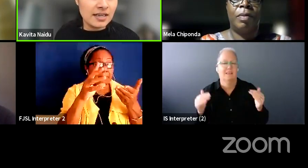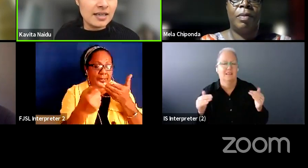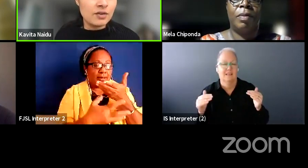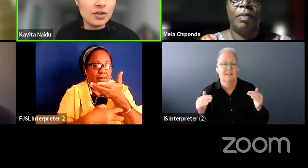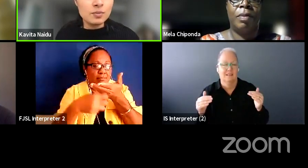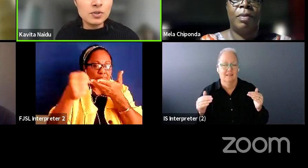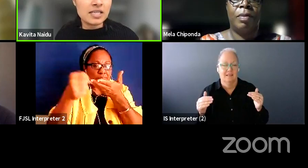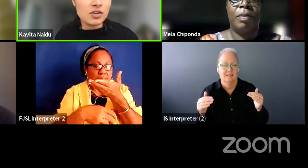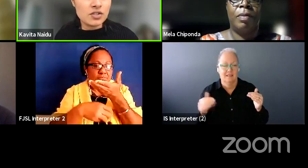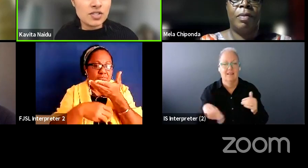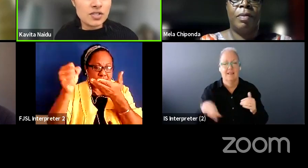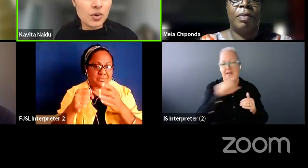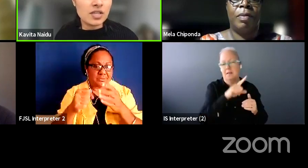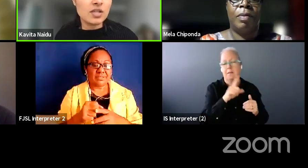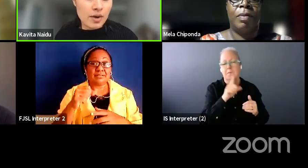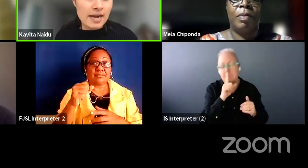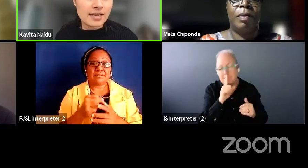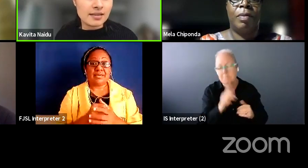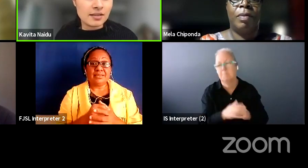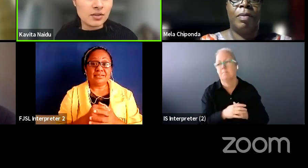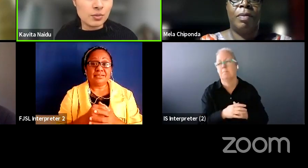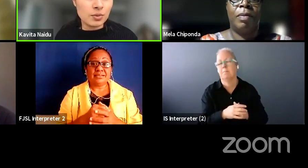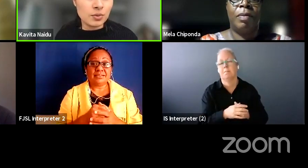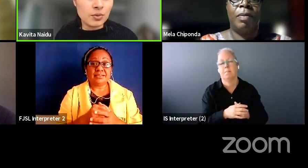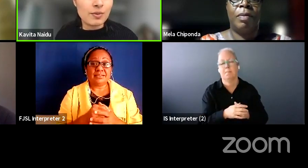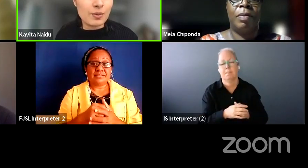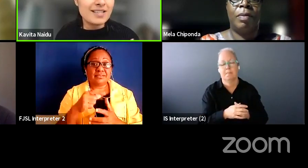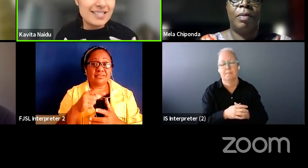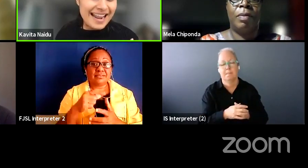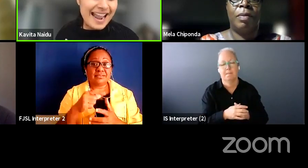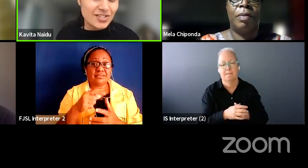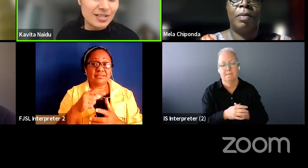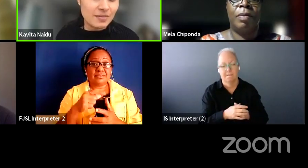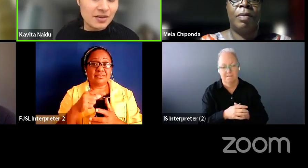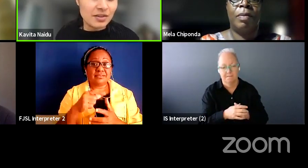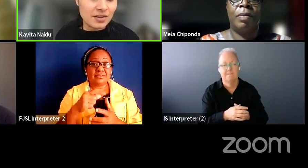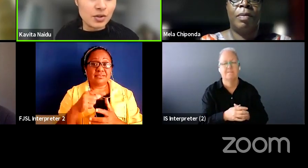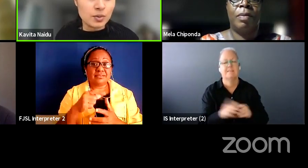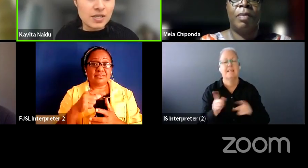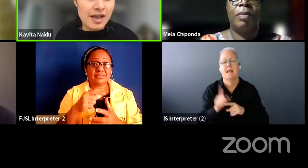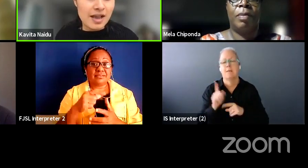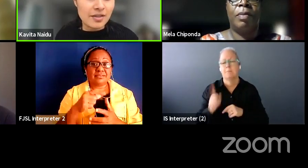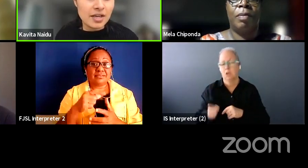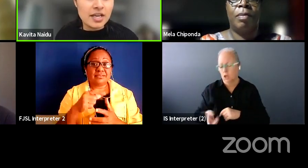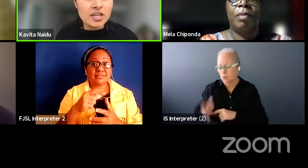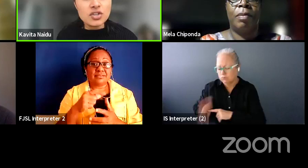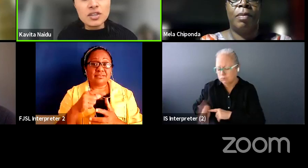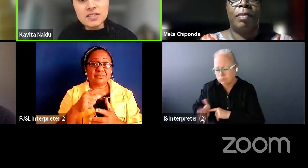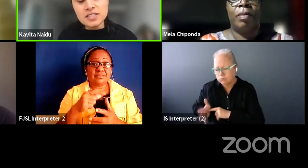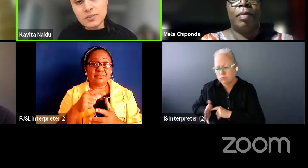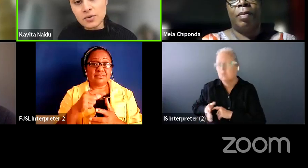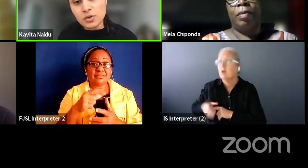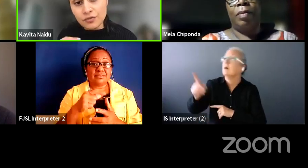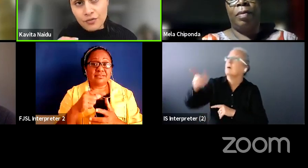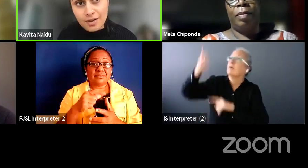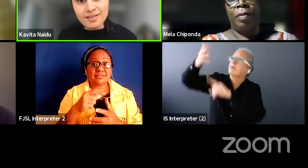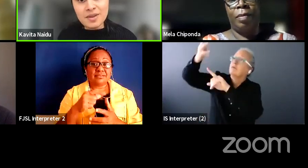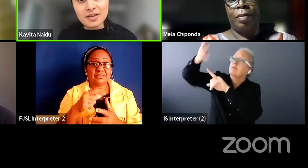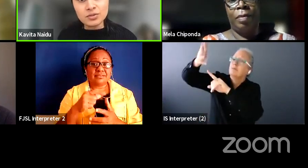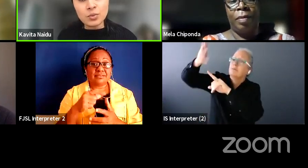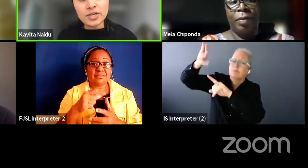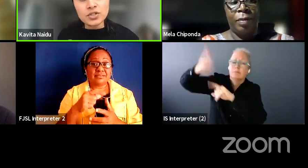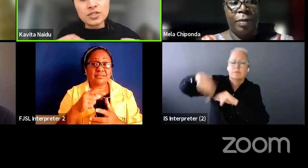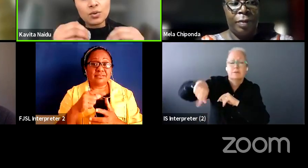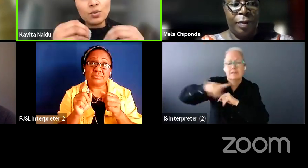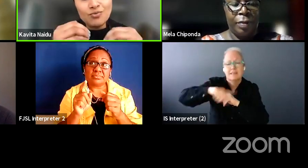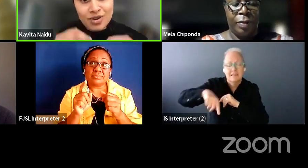right? Renewable technologies are working great in the global north, but what does that actually mean for the global south? So these are some of those